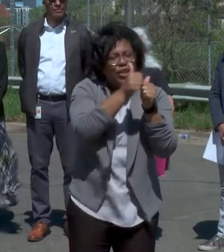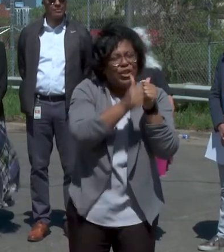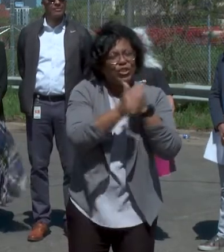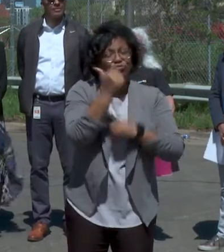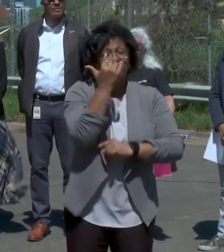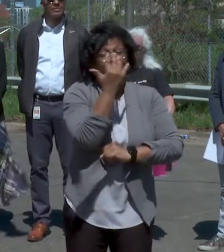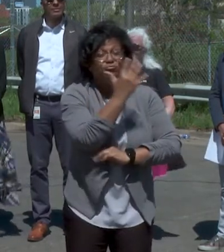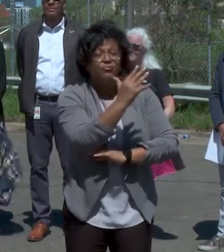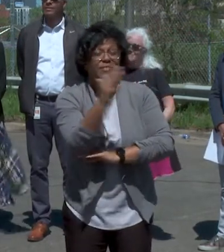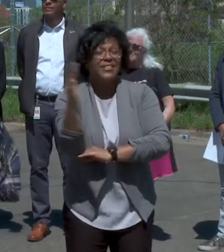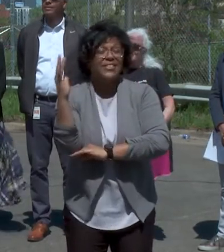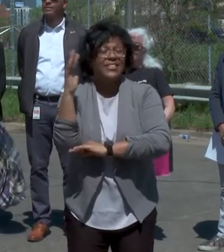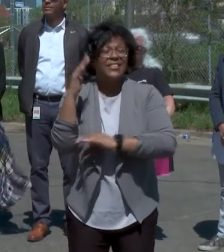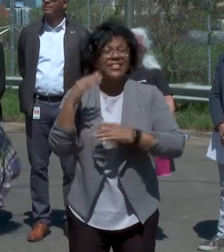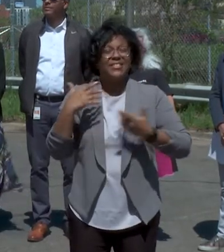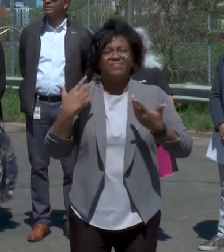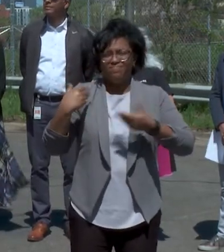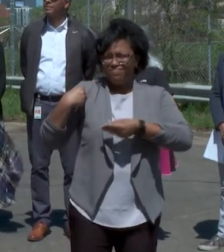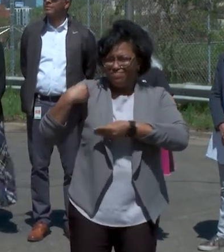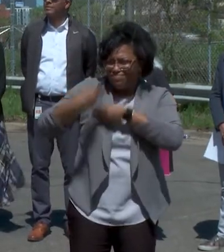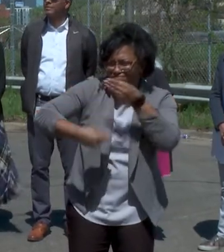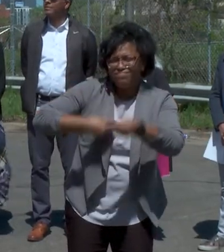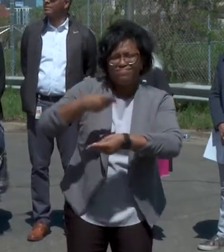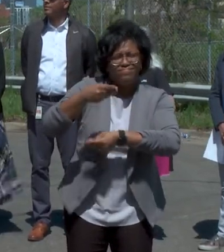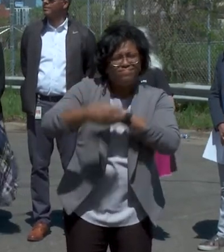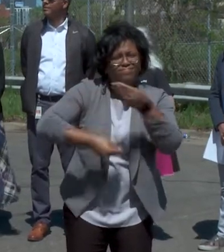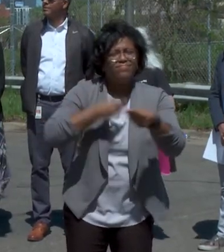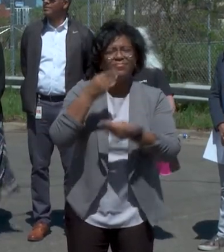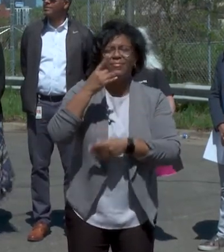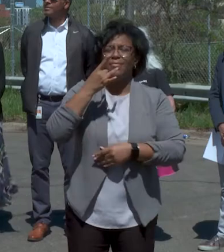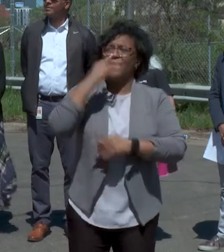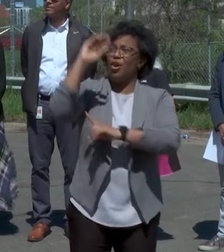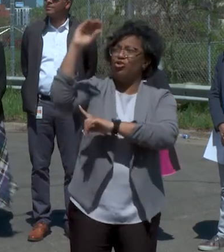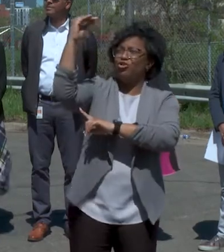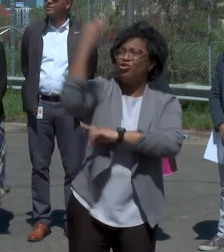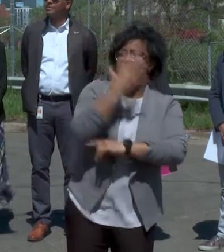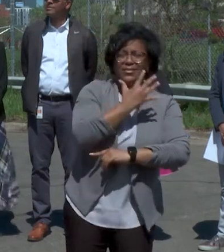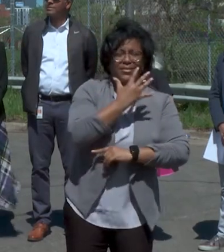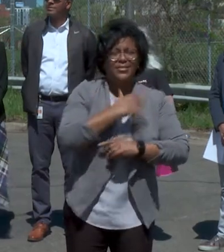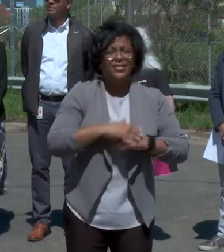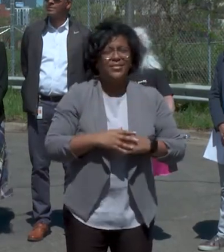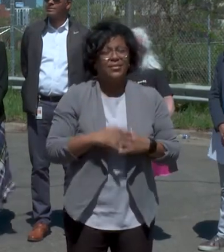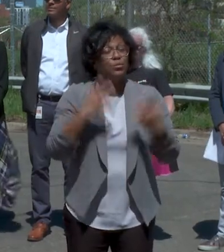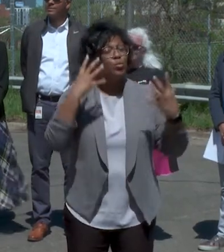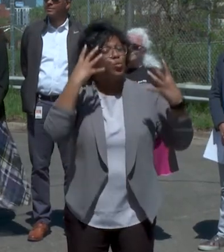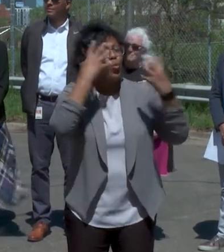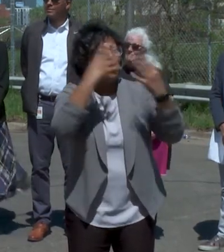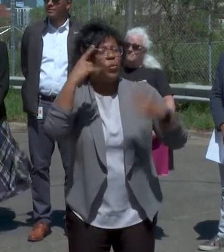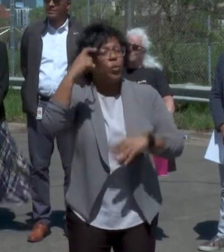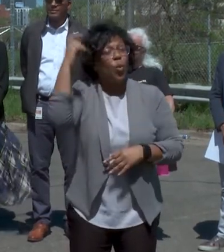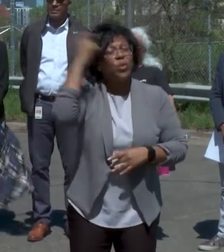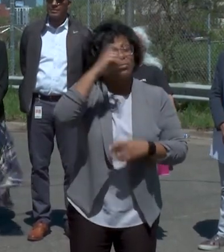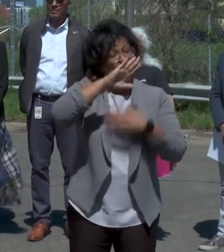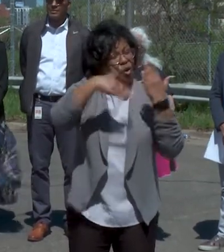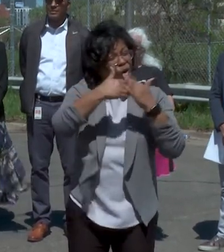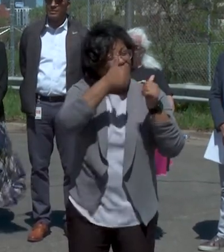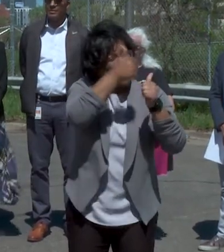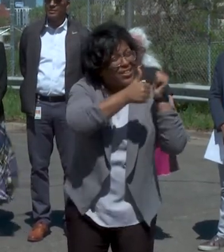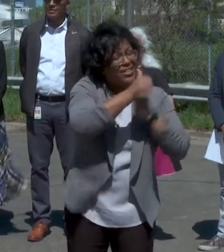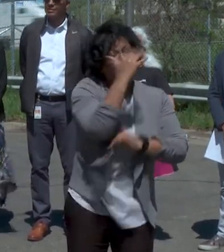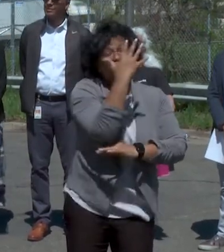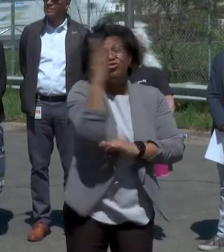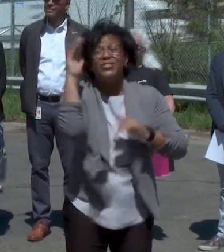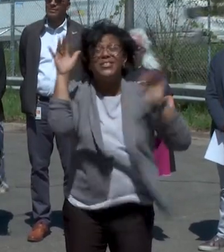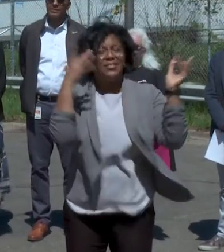its heritage of grace. Here is but beauty's wisdom, in which all trees are wise. Trees need not walk